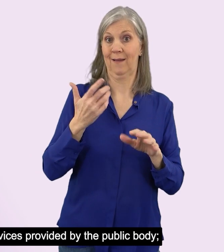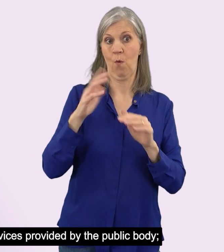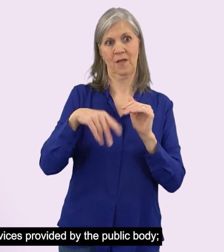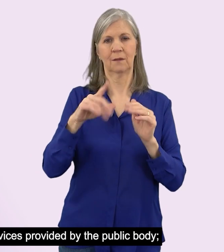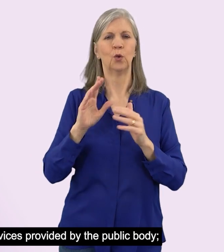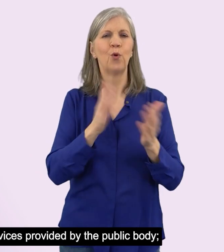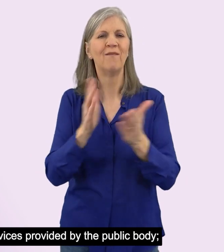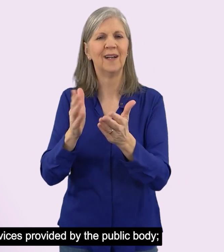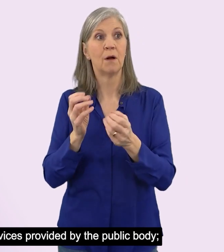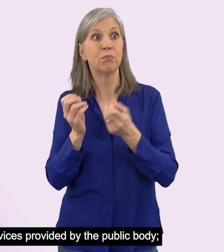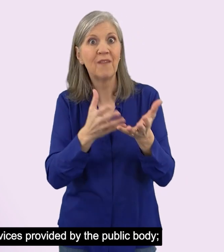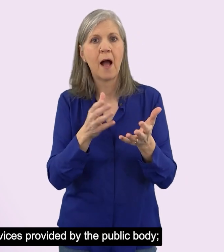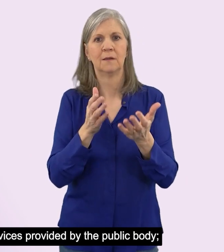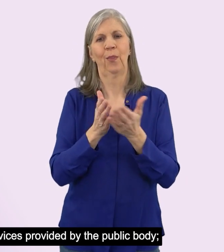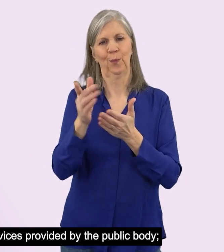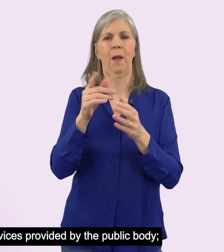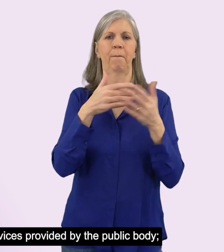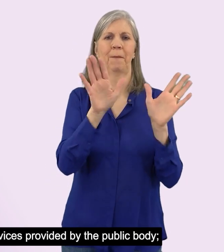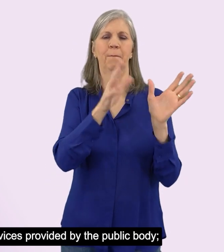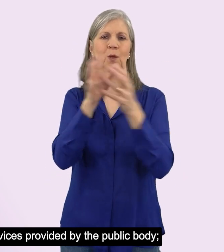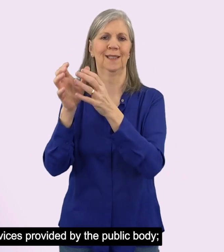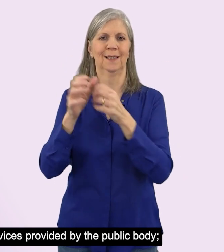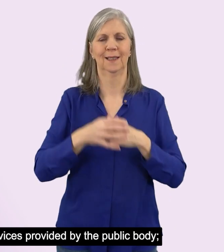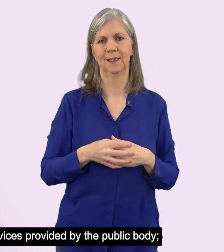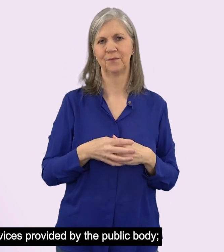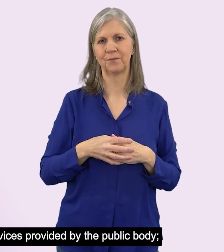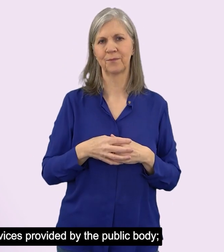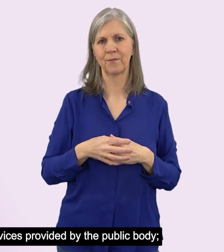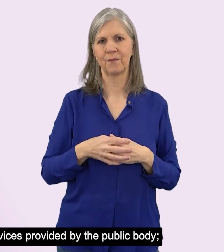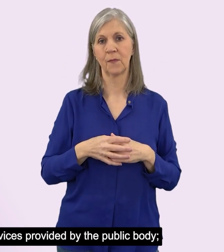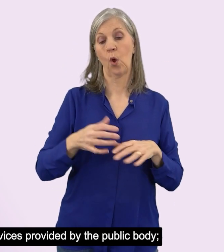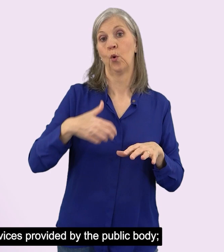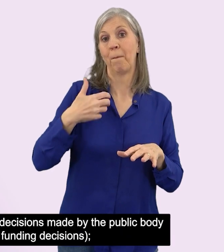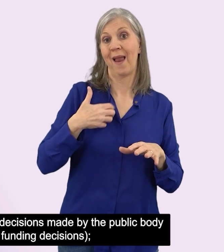Complaints about services provided by the public body.